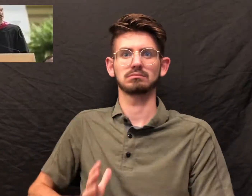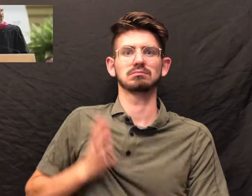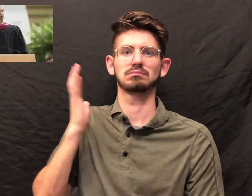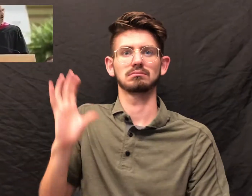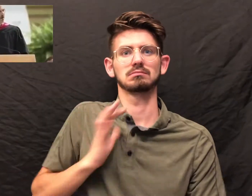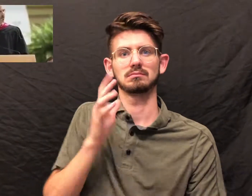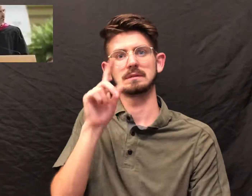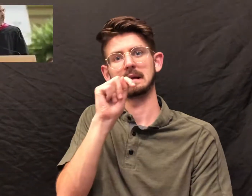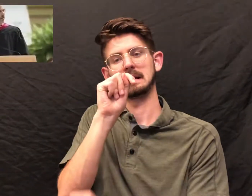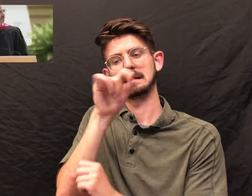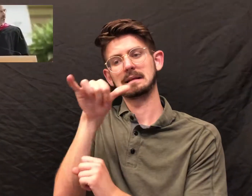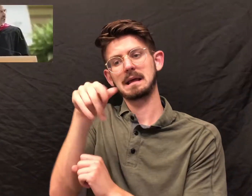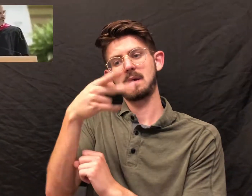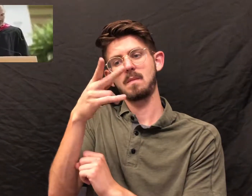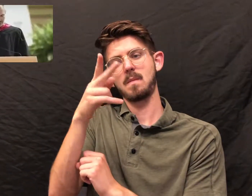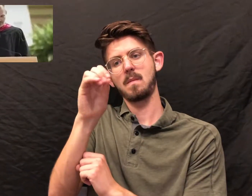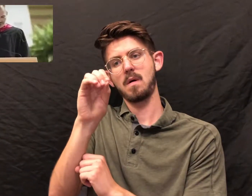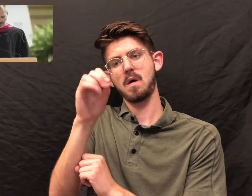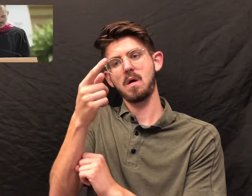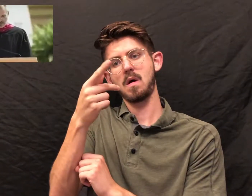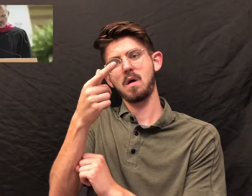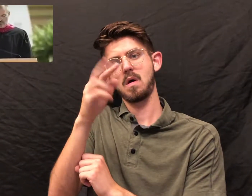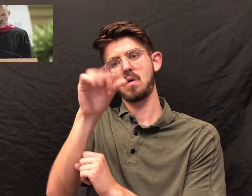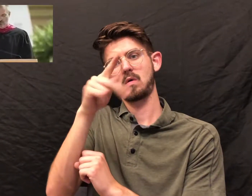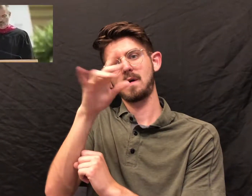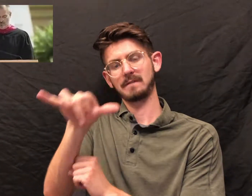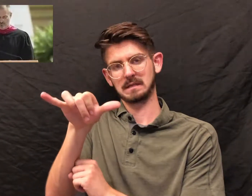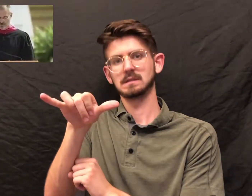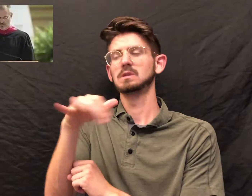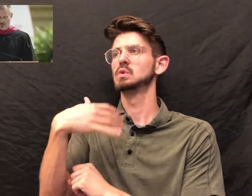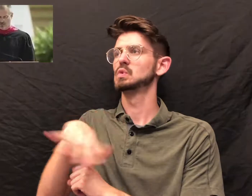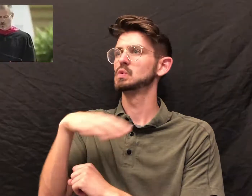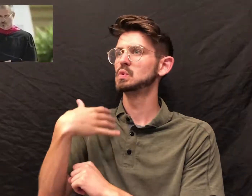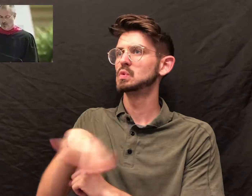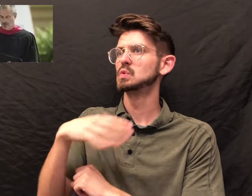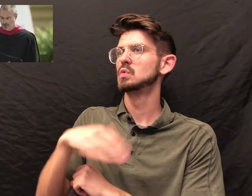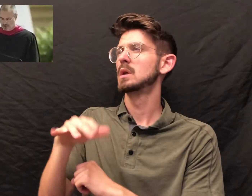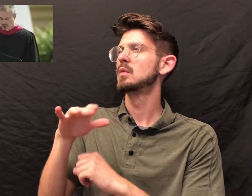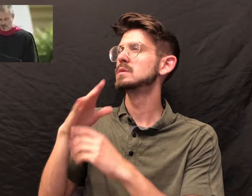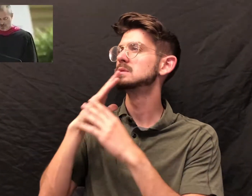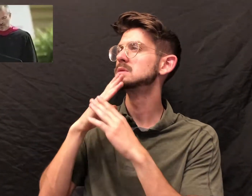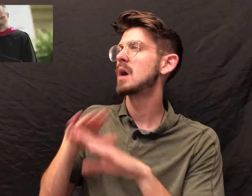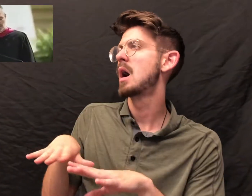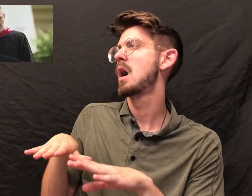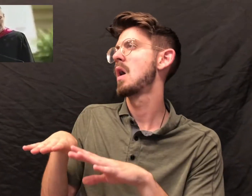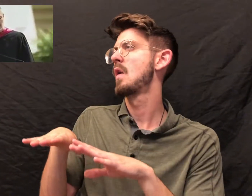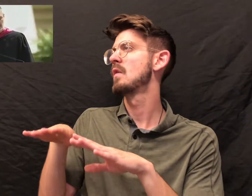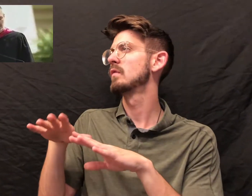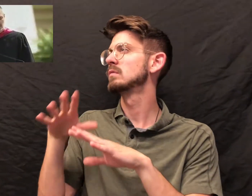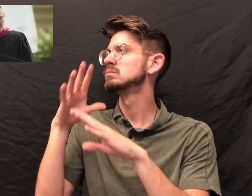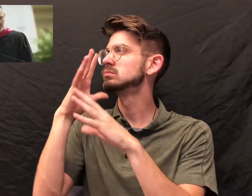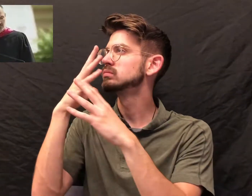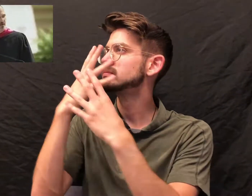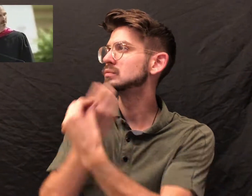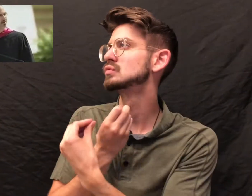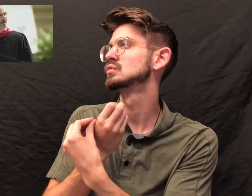beautiful, historical, artistically subtle in a way that science can't capture, and I found it